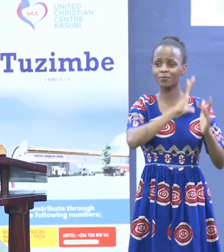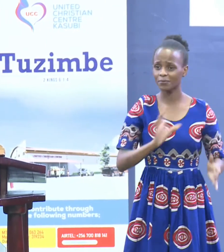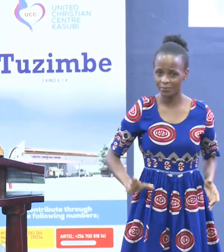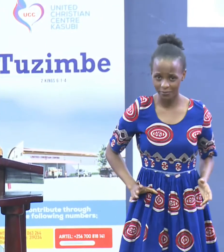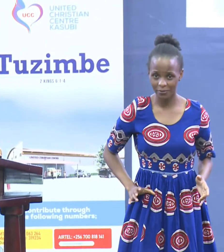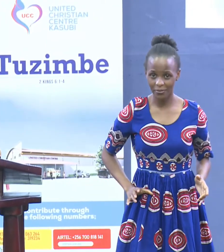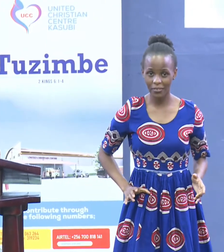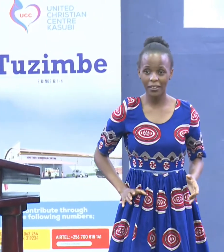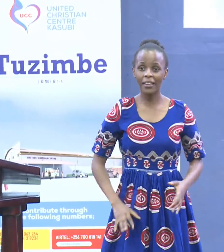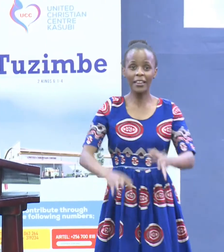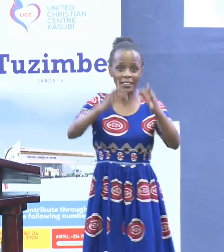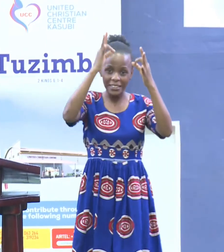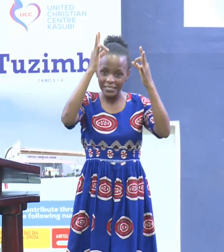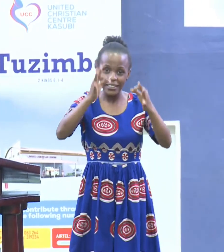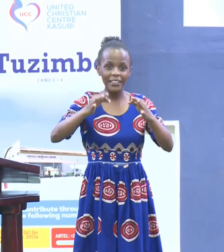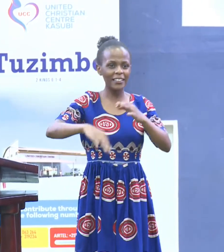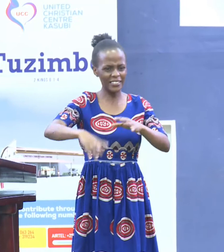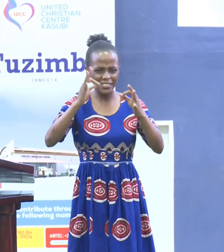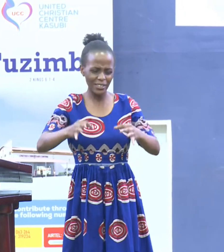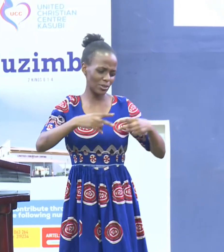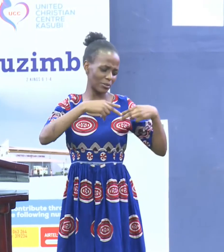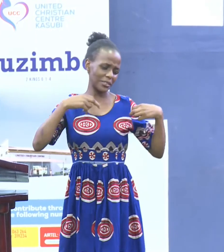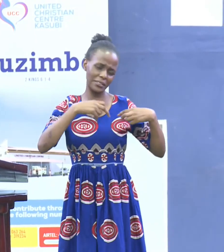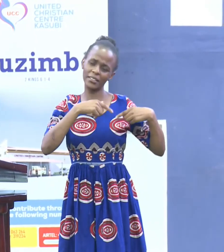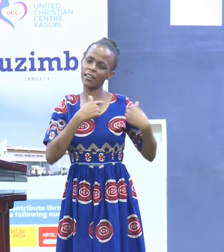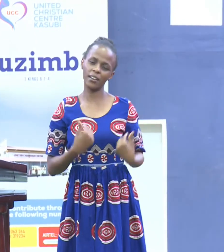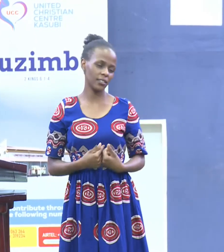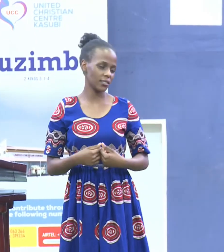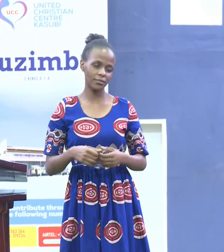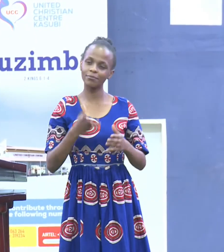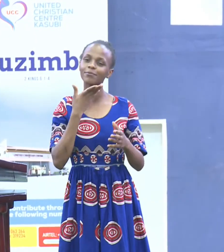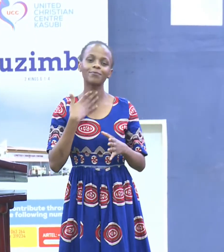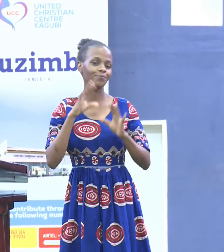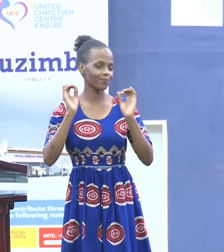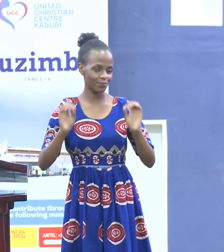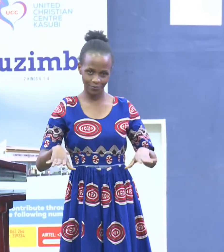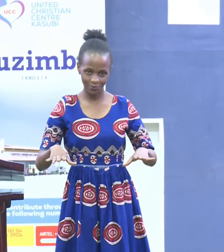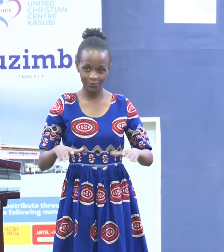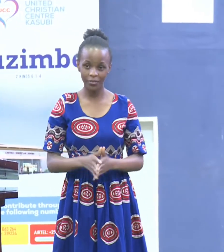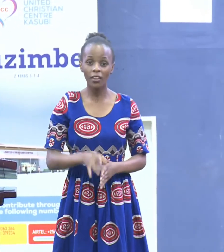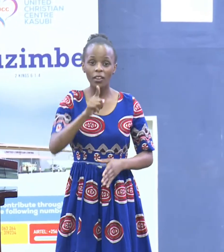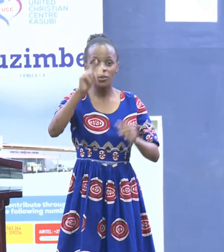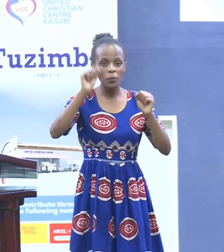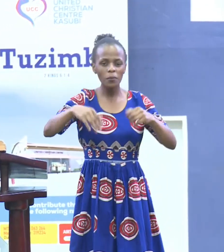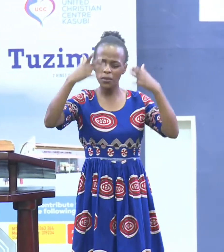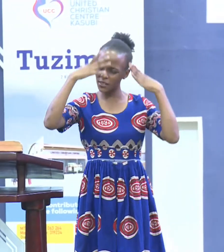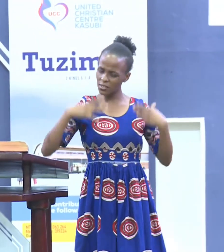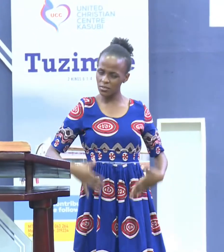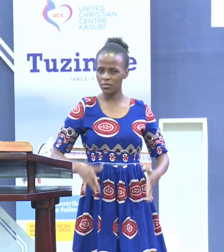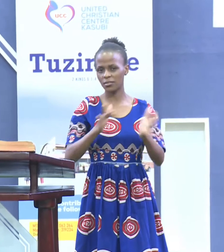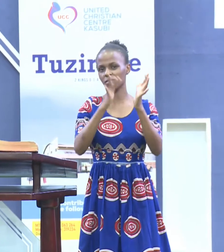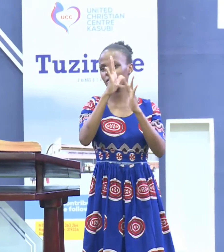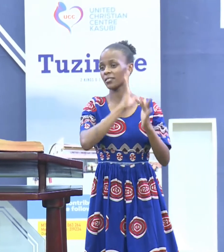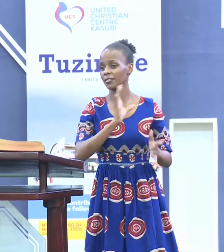Jesus. The things of the examines the heart, we don't want to hear that. You have